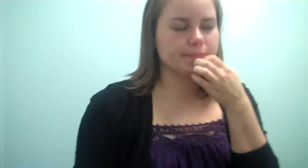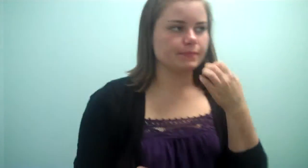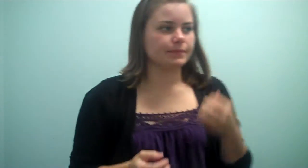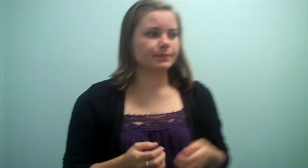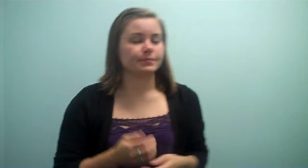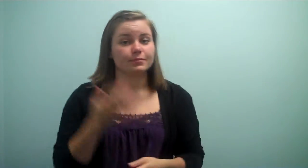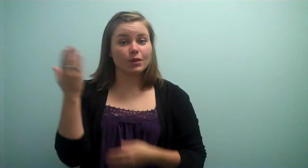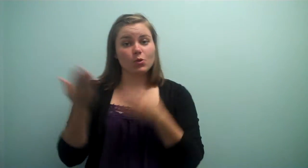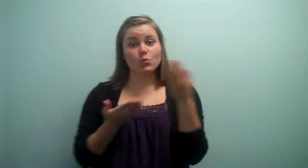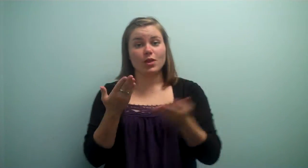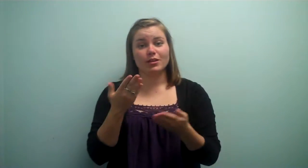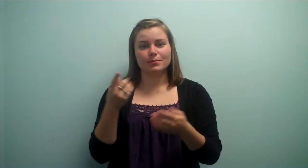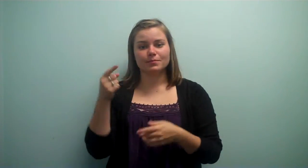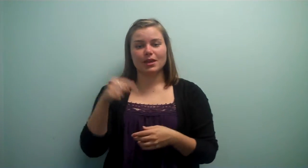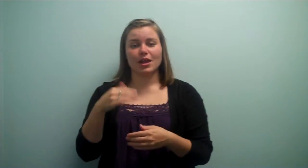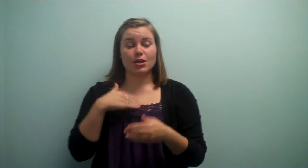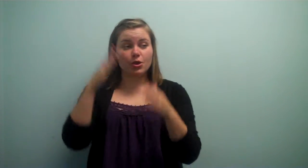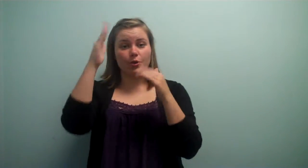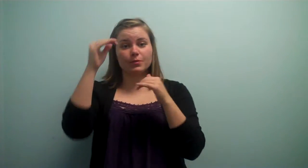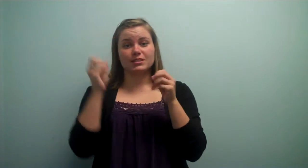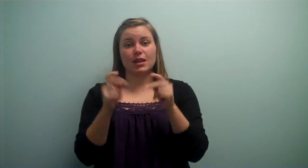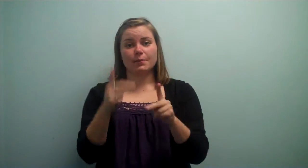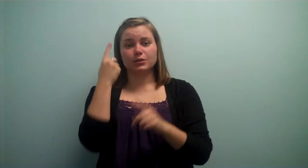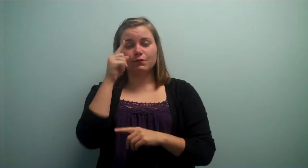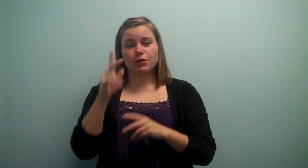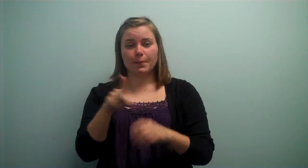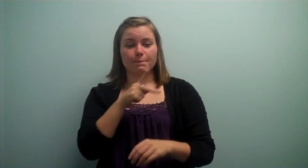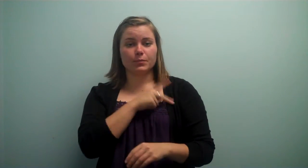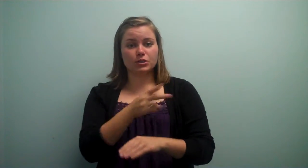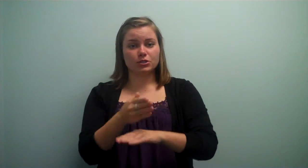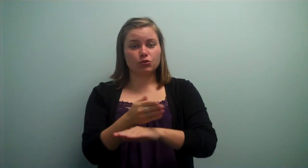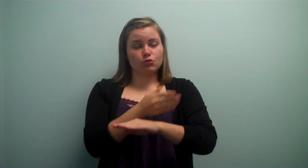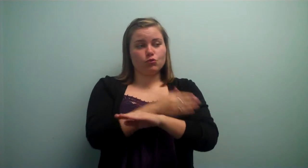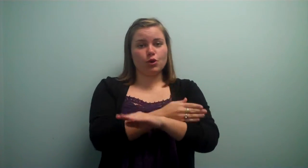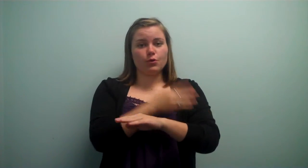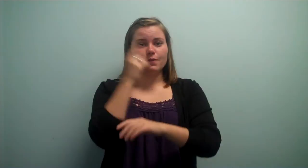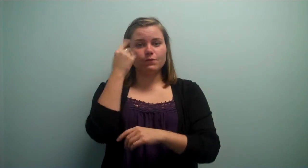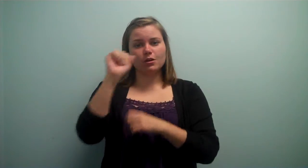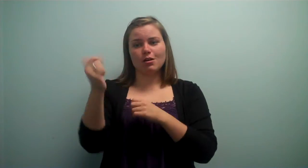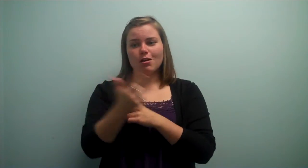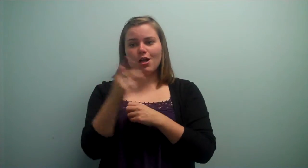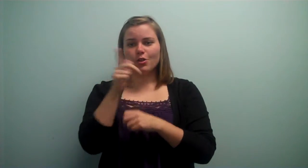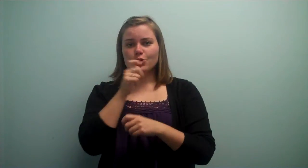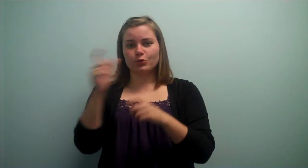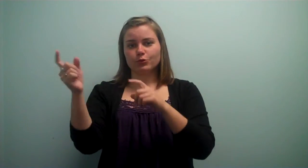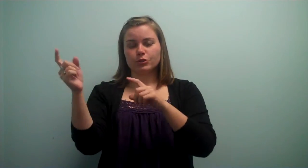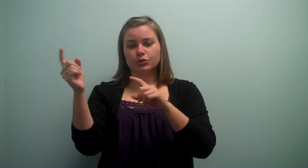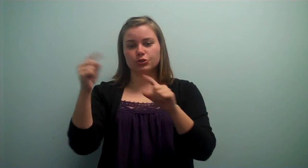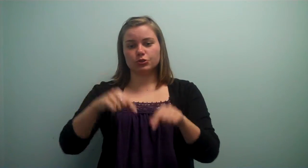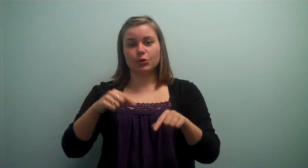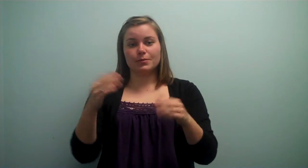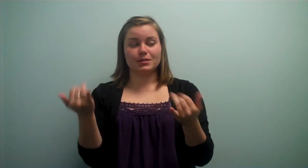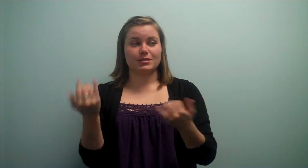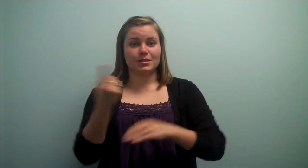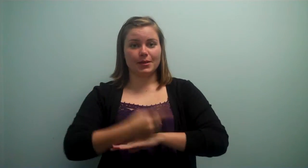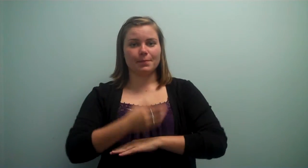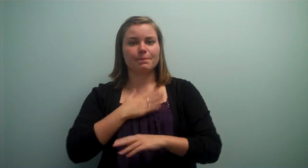Welcome to what I hope will be an opportunity for personal growth to all who join me today. My name is Jenna